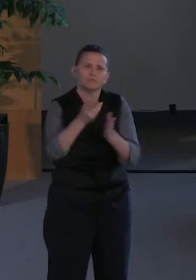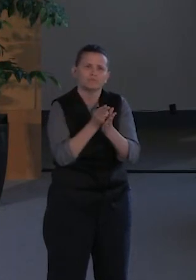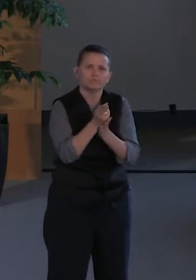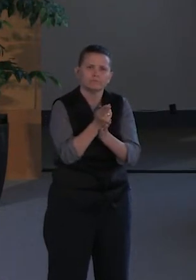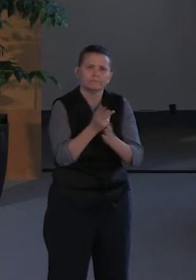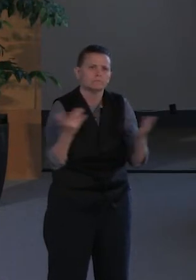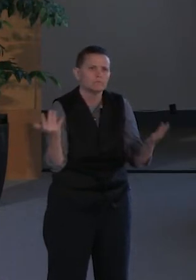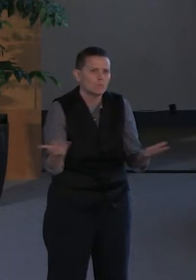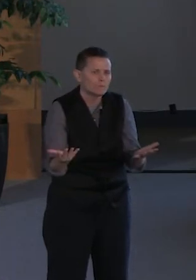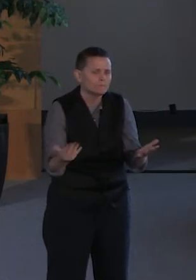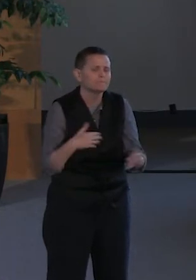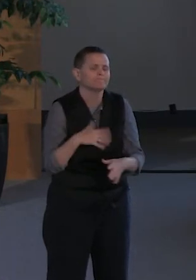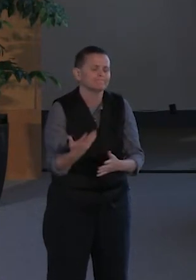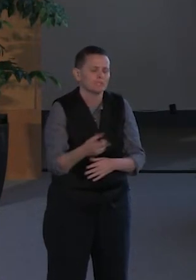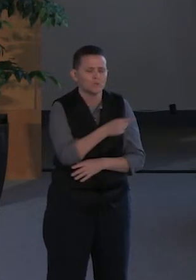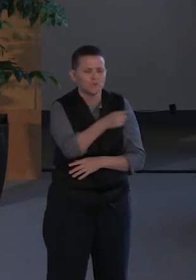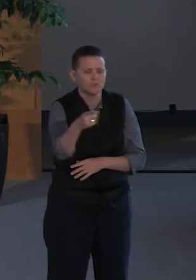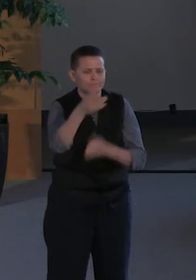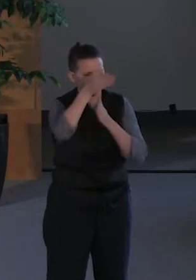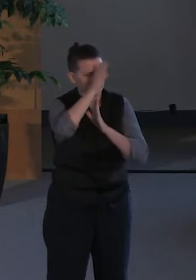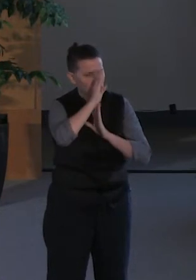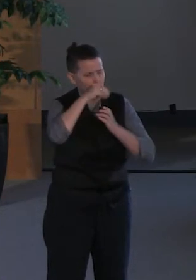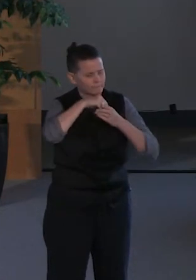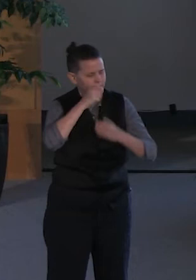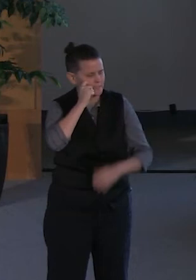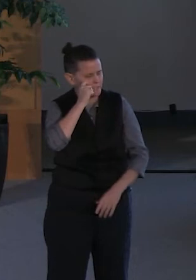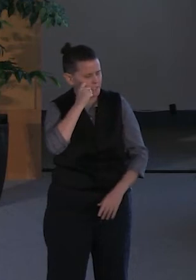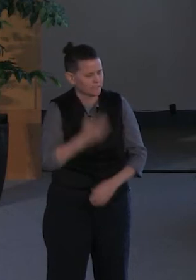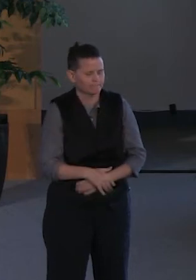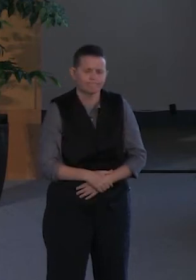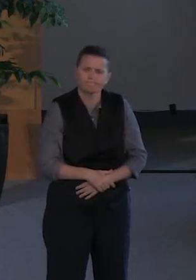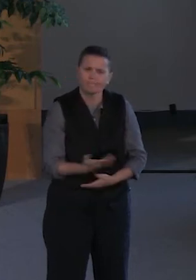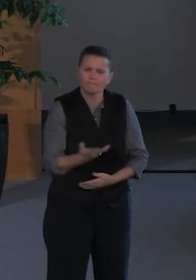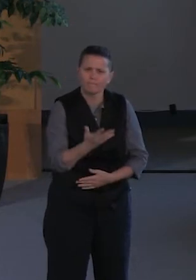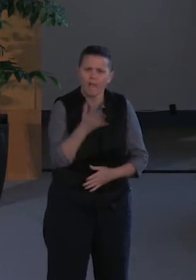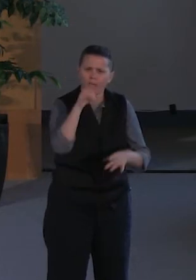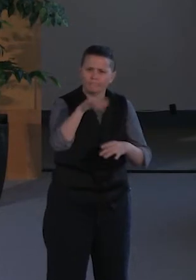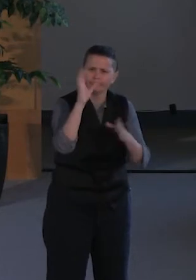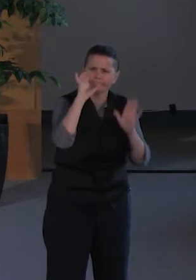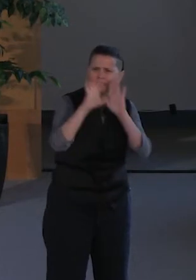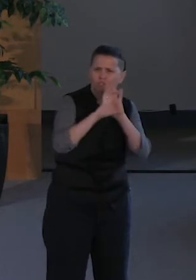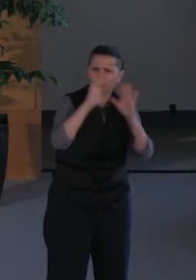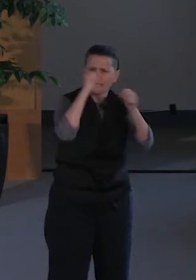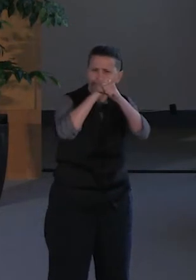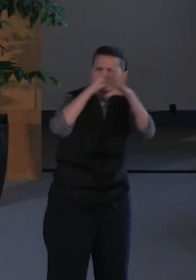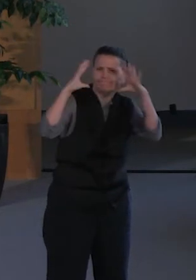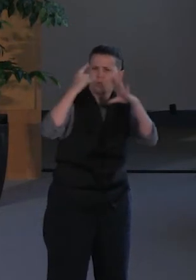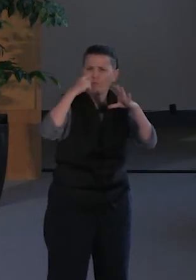skin. What does that look like for you? Is it an energy